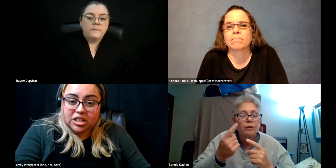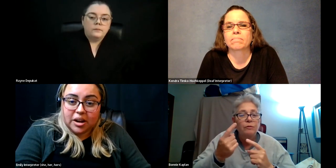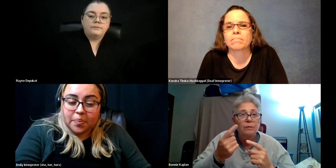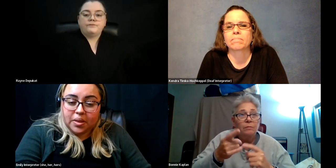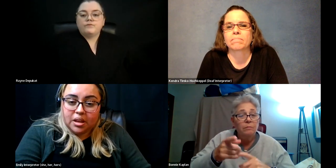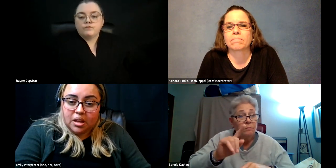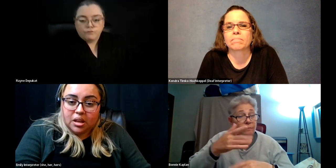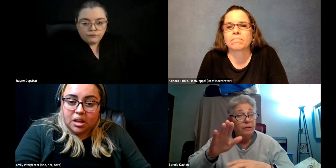there.